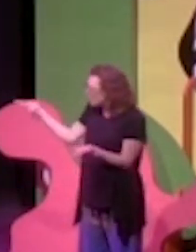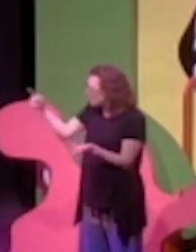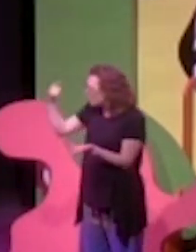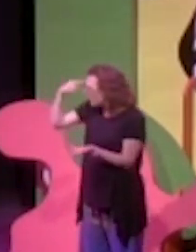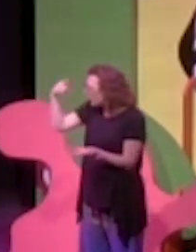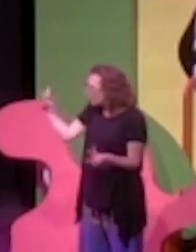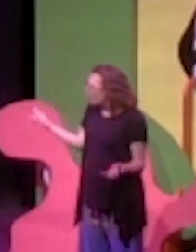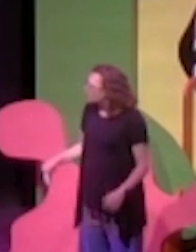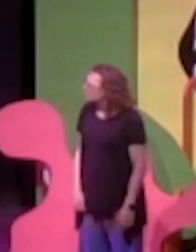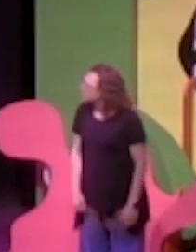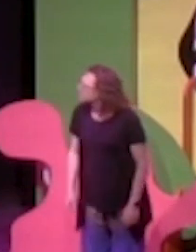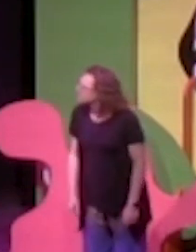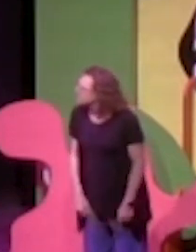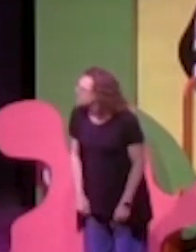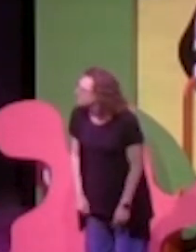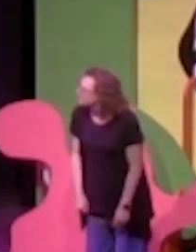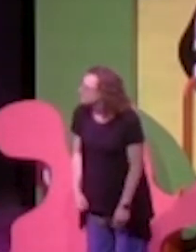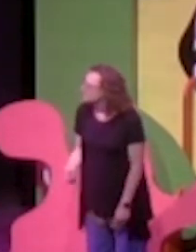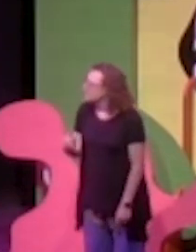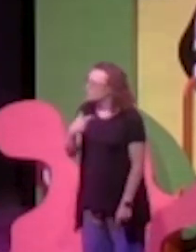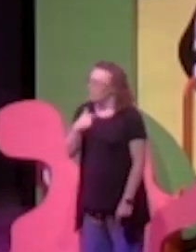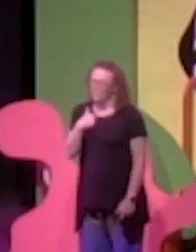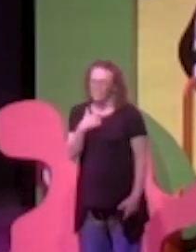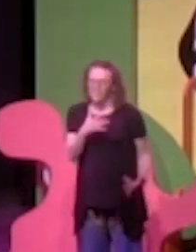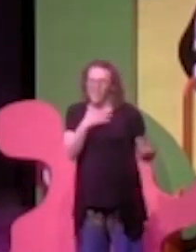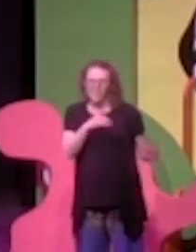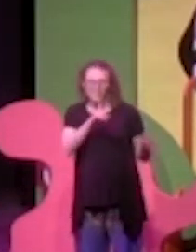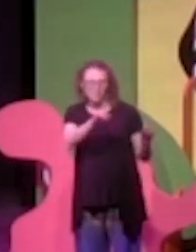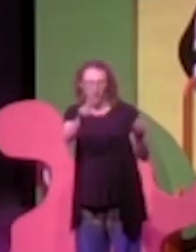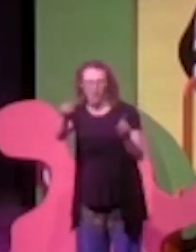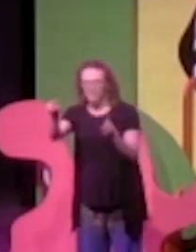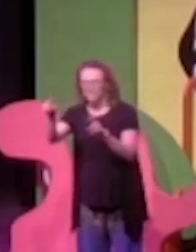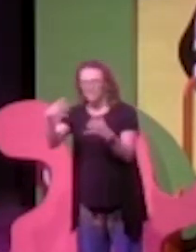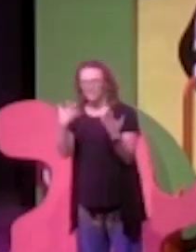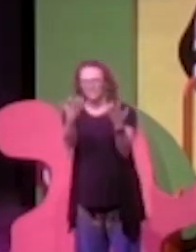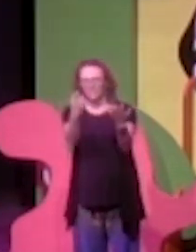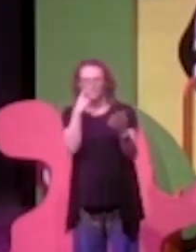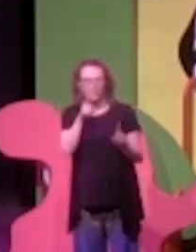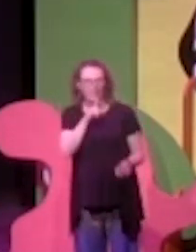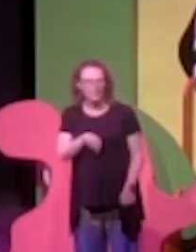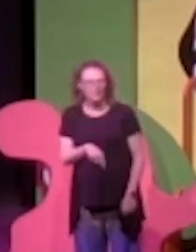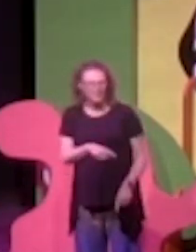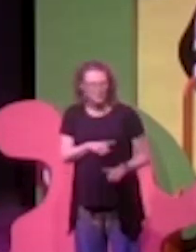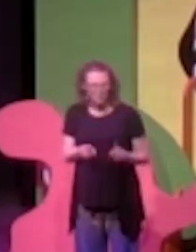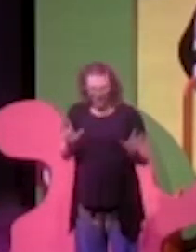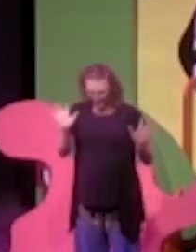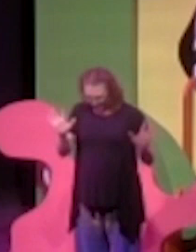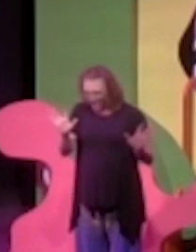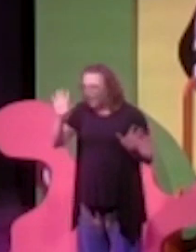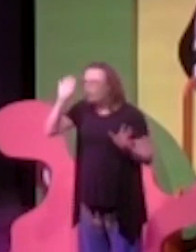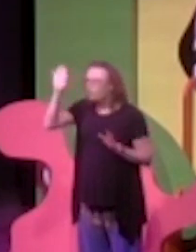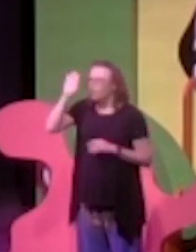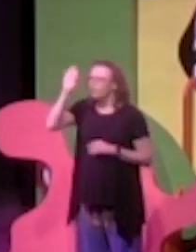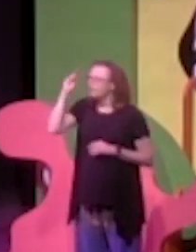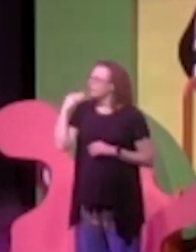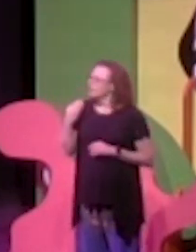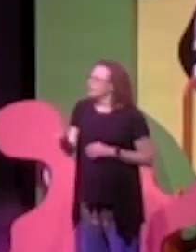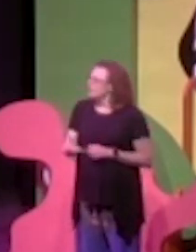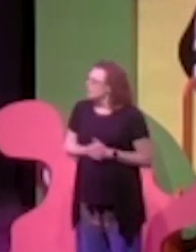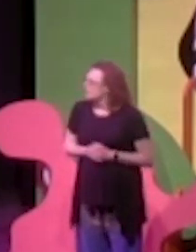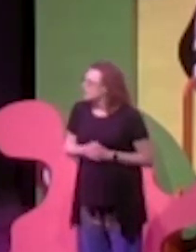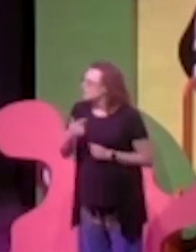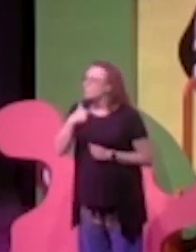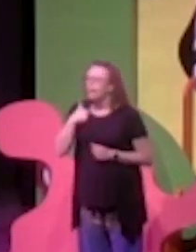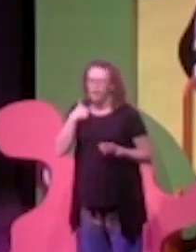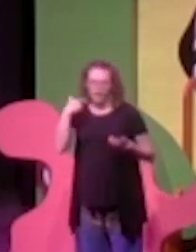I always like to ask everyone else for the answers, but I just will say on the Arts Council, I've served on the Equity Committee for several years,